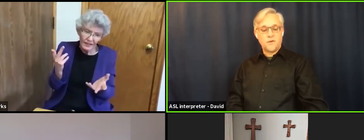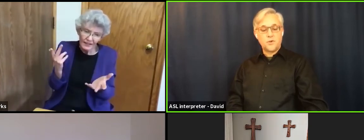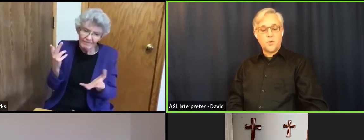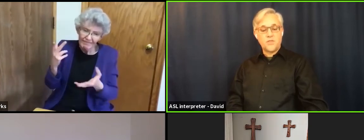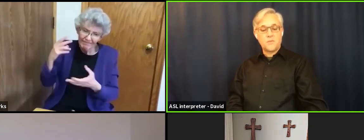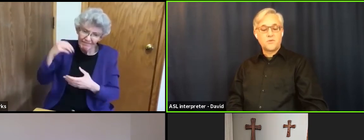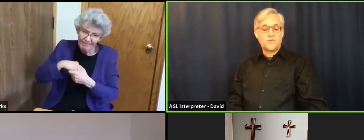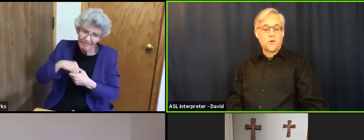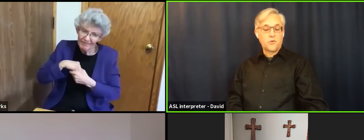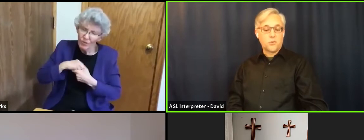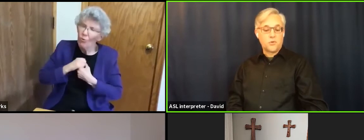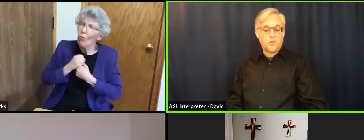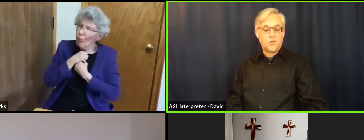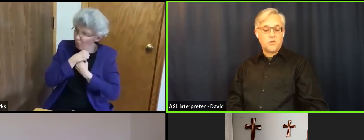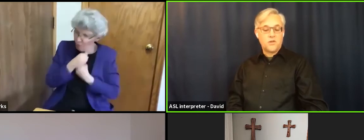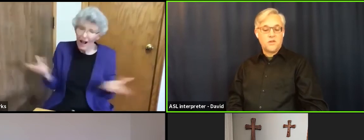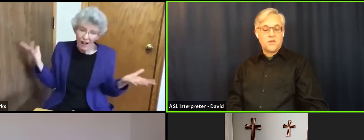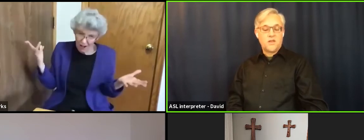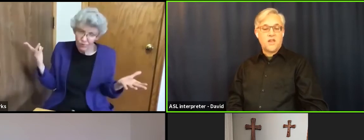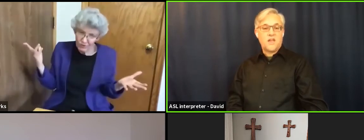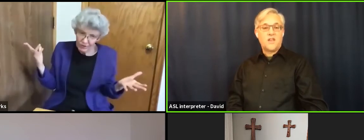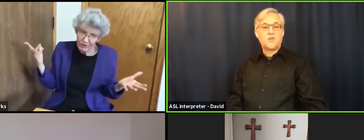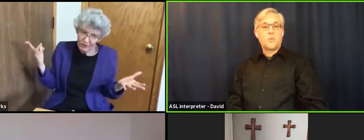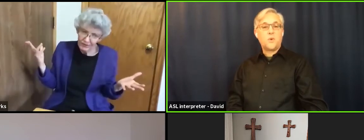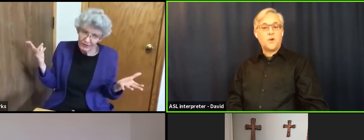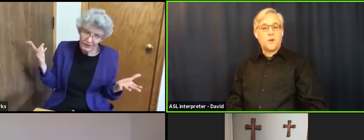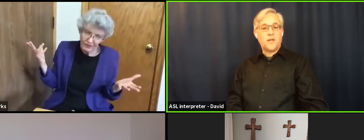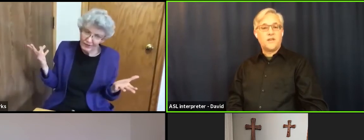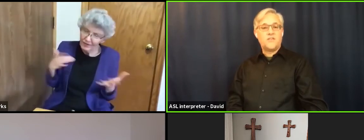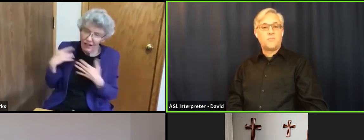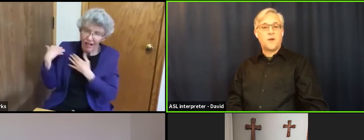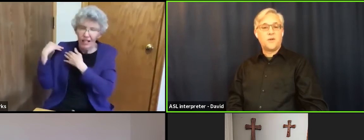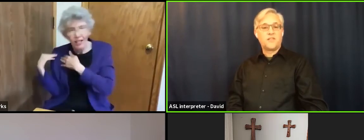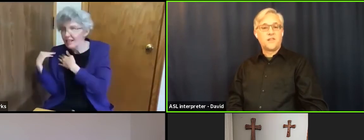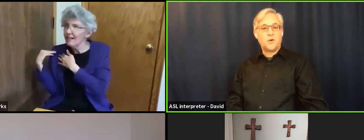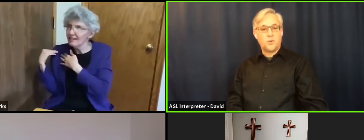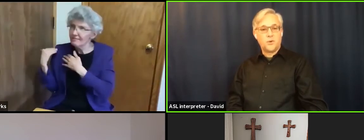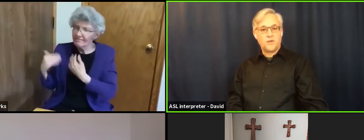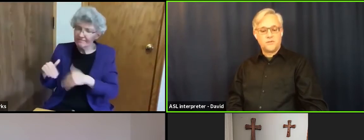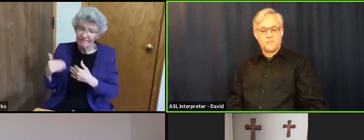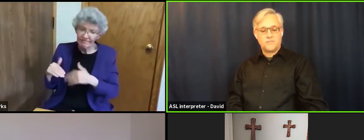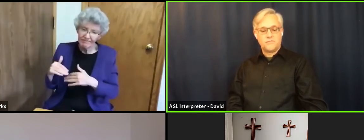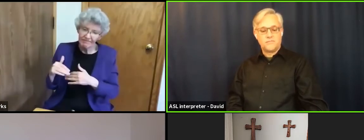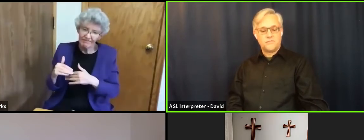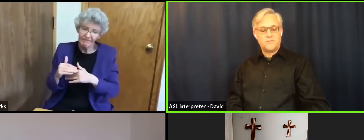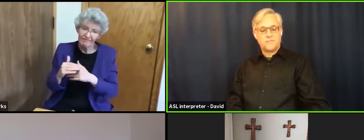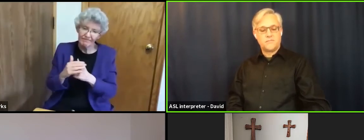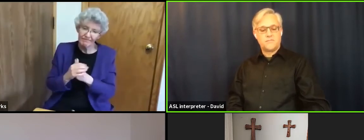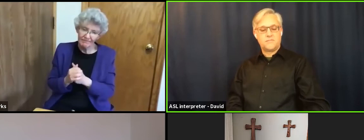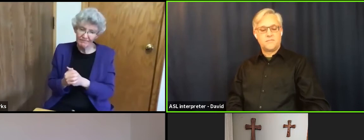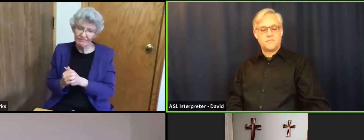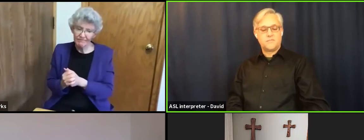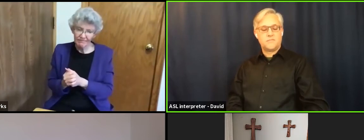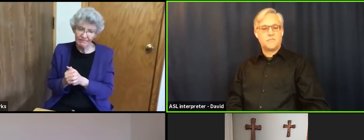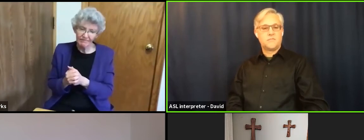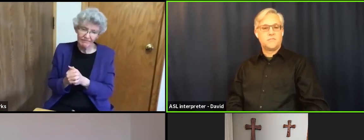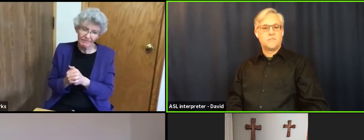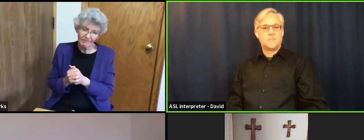for those who are the most vulnerable and are weary of bearing the load,